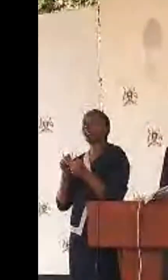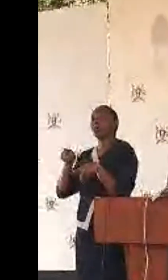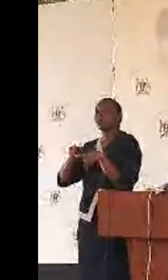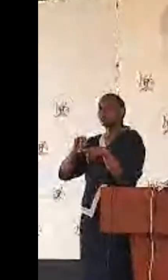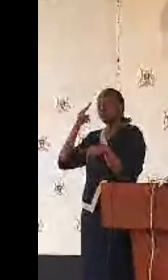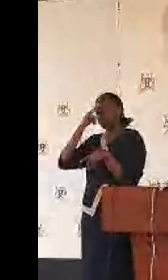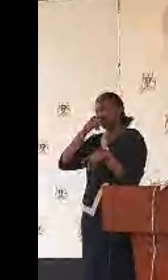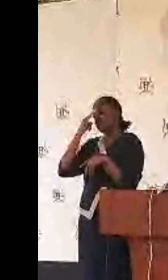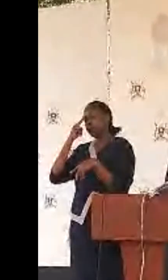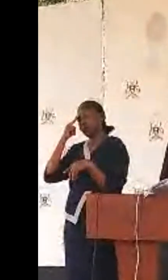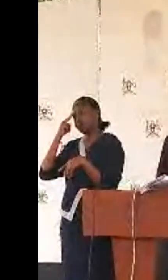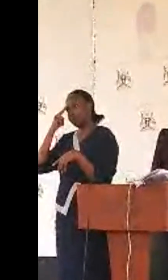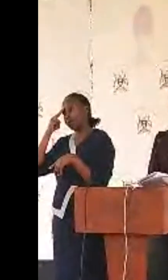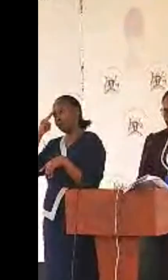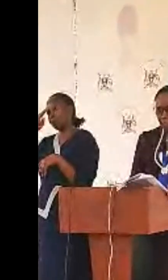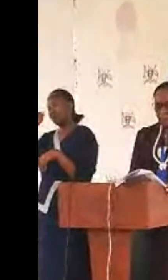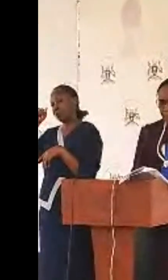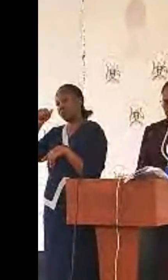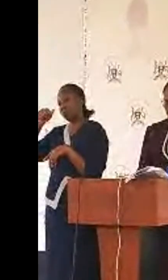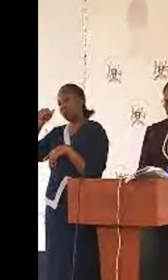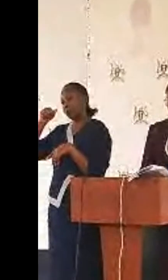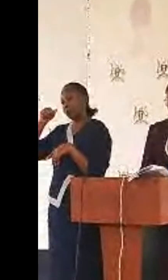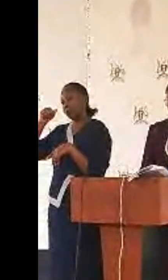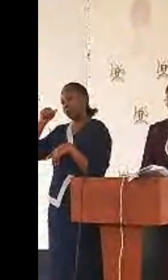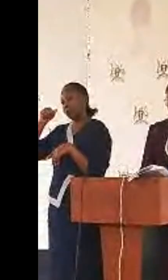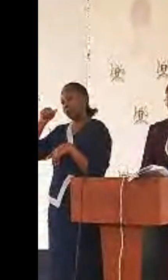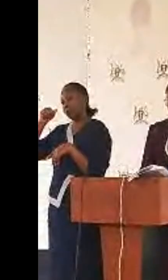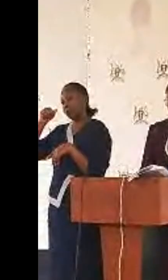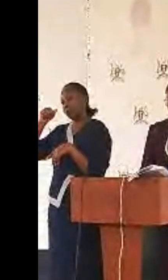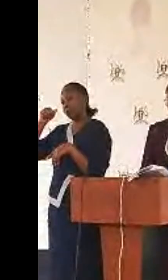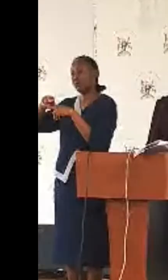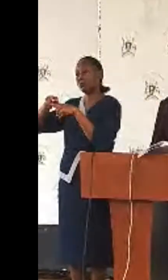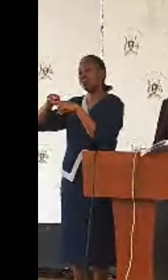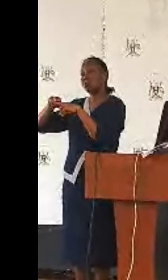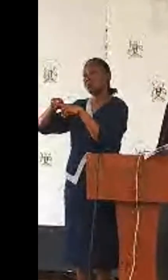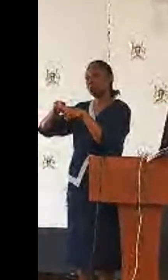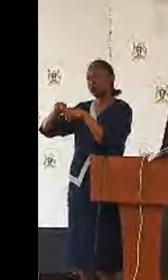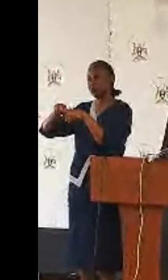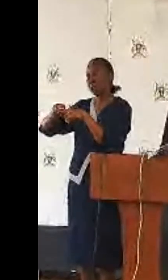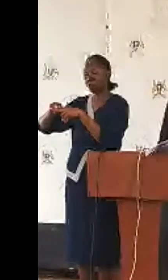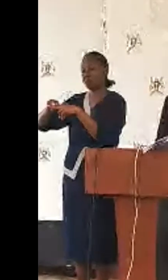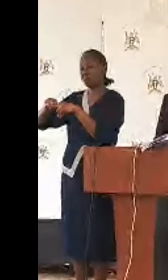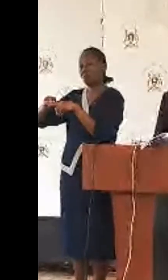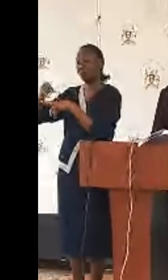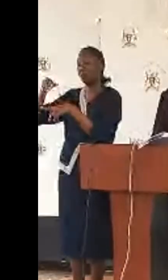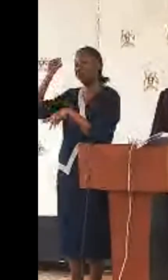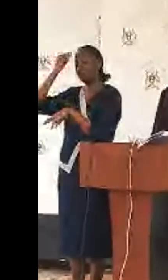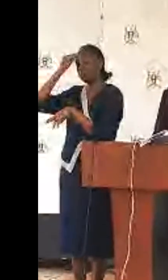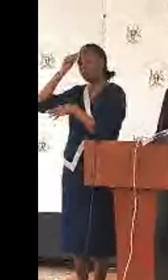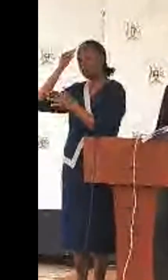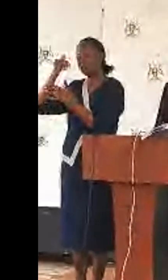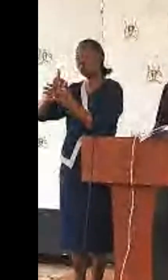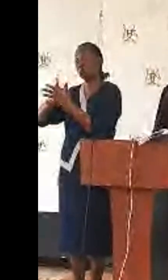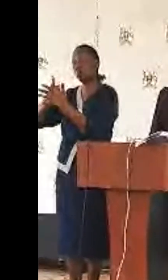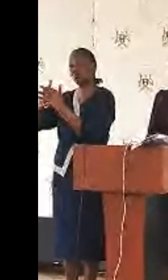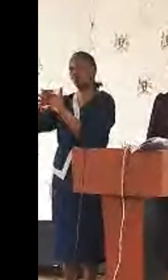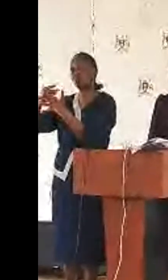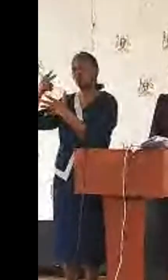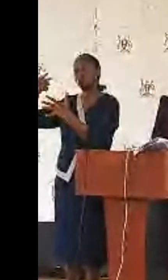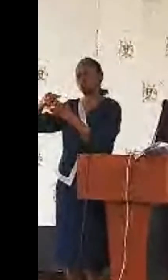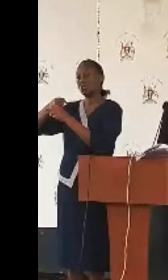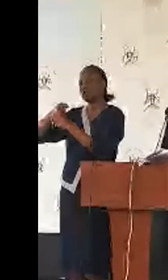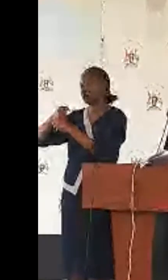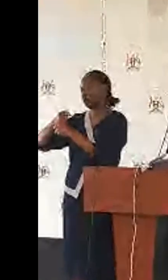Abayizi bano bateekwa okuba nga babadde mu ssomero okumala emyaka waakiri ebiri.